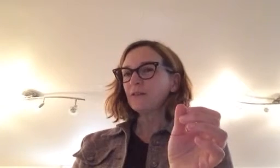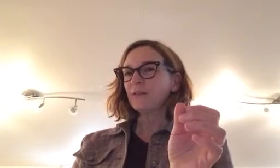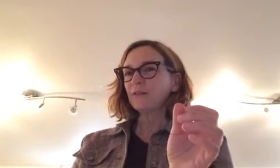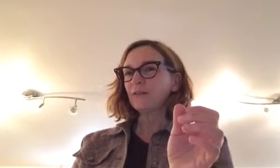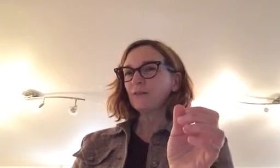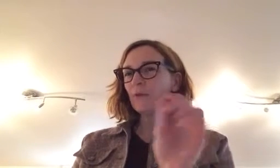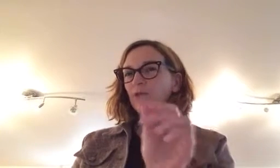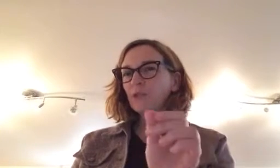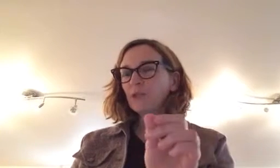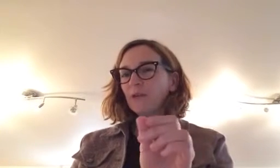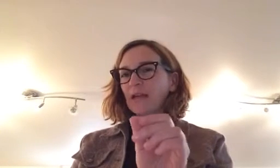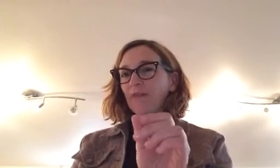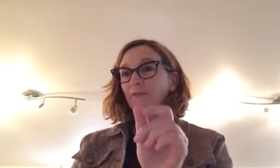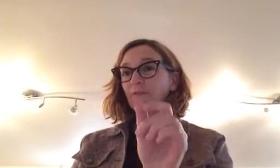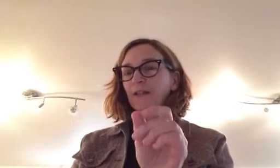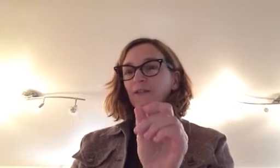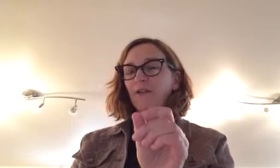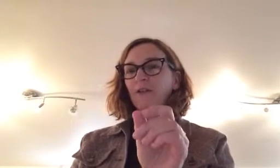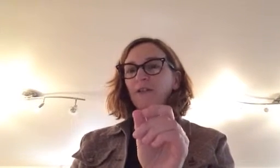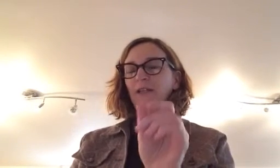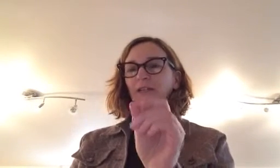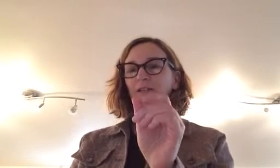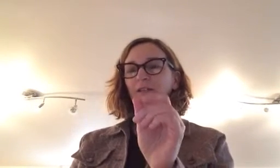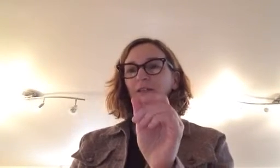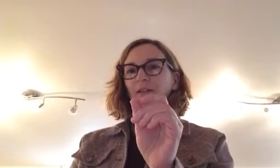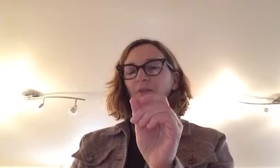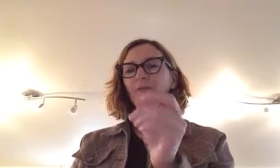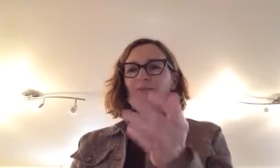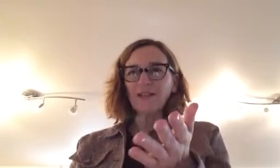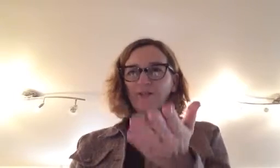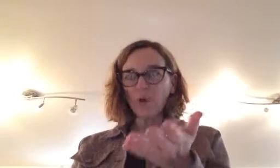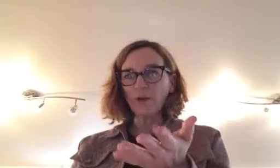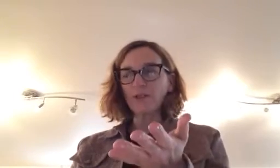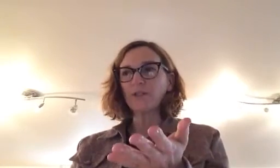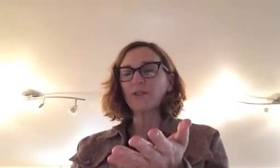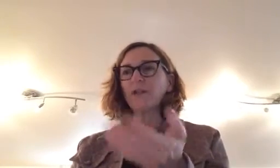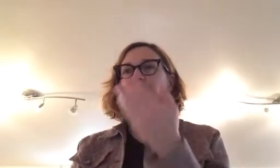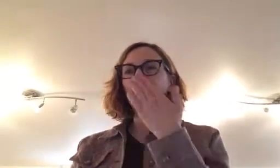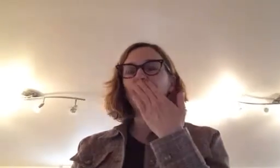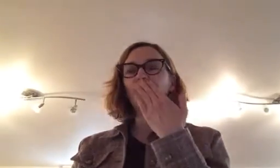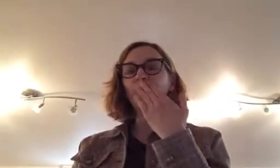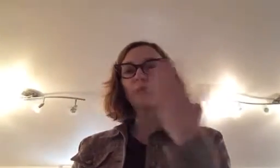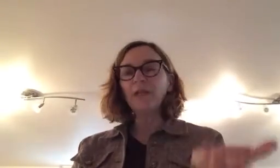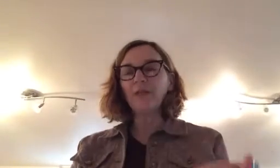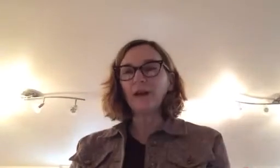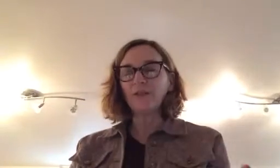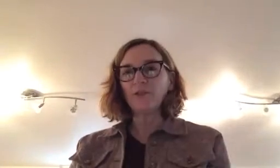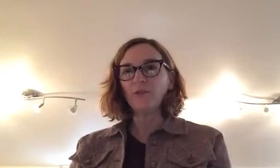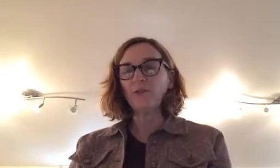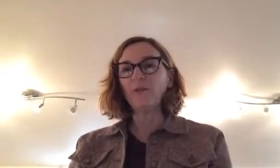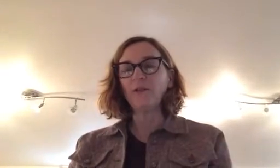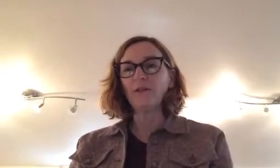Does the revolutionary spirit have an effect on England? Well, yes, of course. And you can read that too in